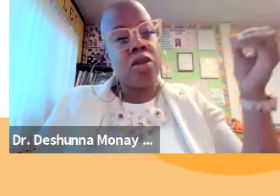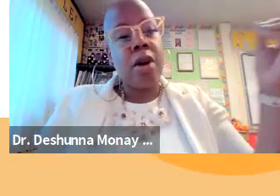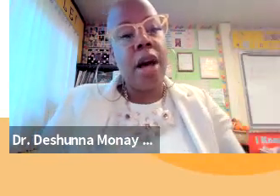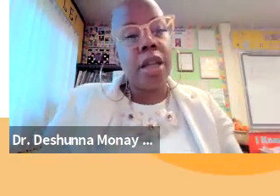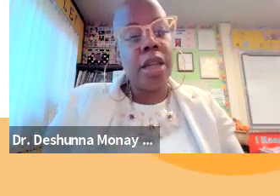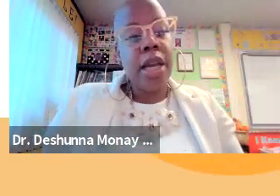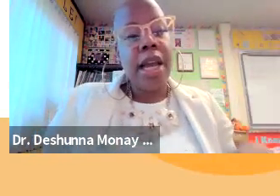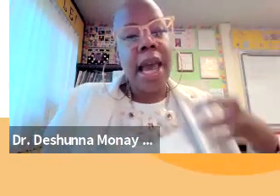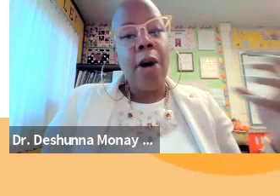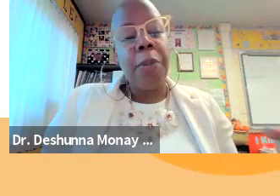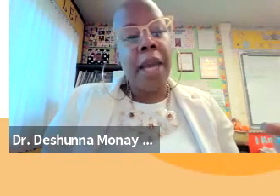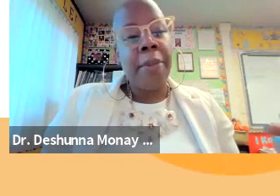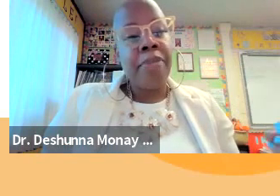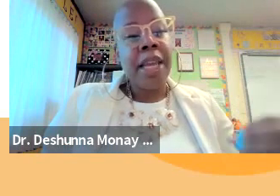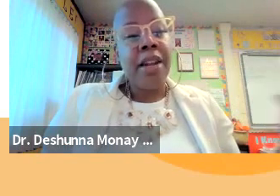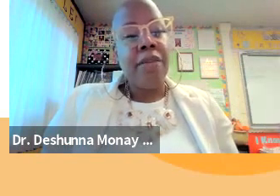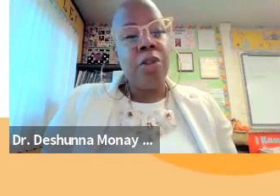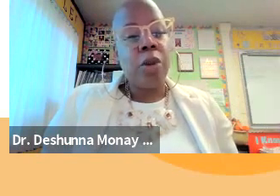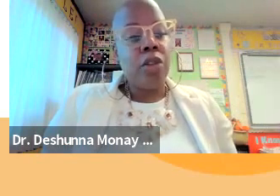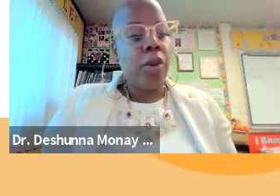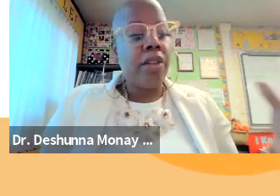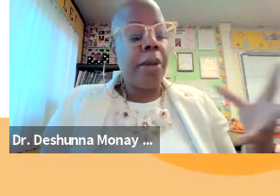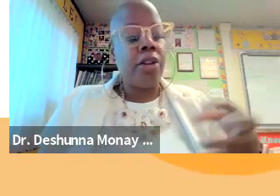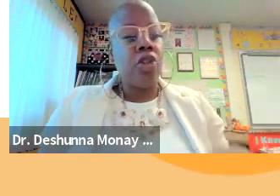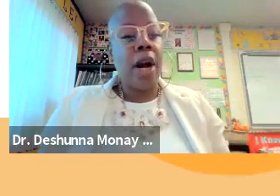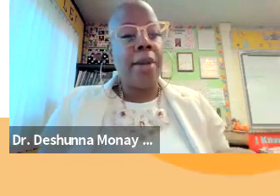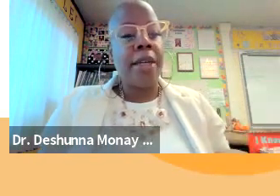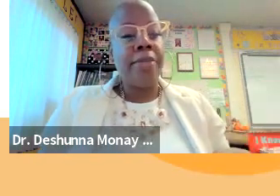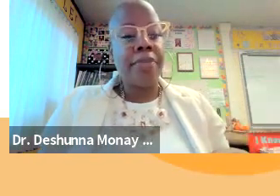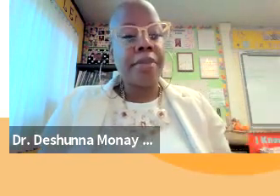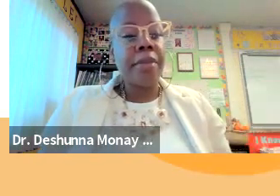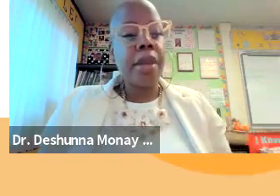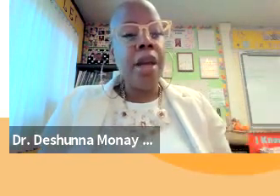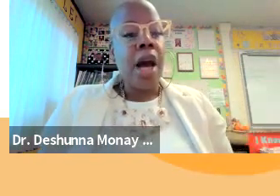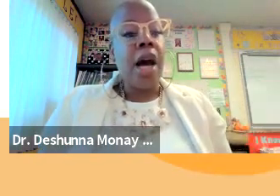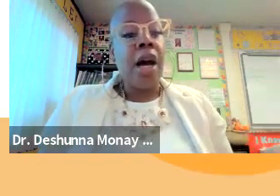into mental health and helping individuals who experience trauma